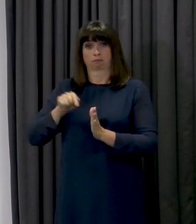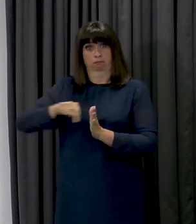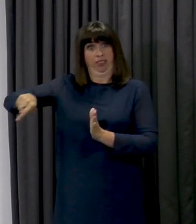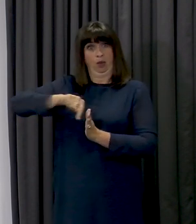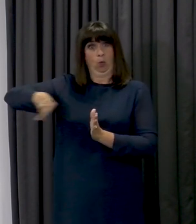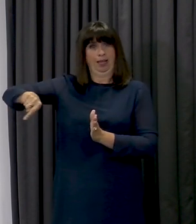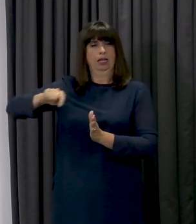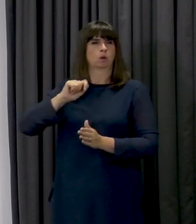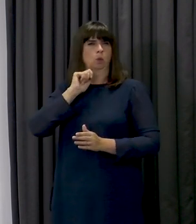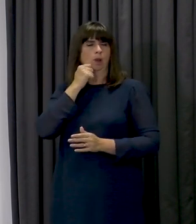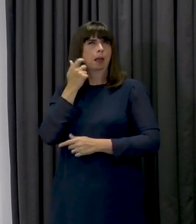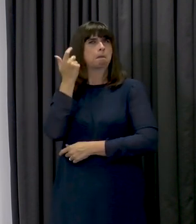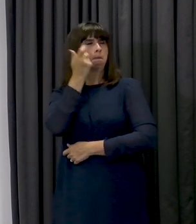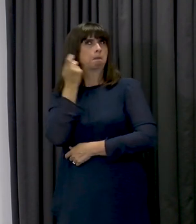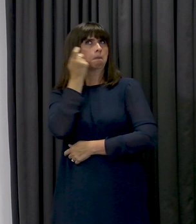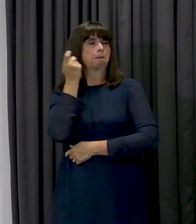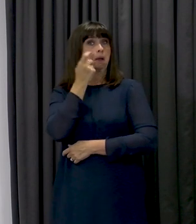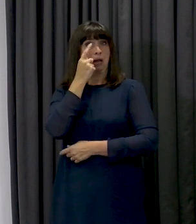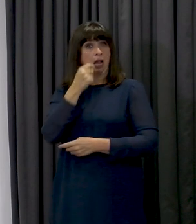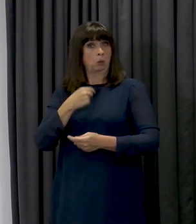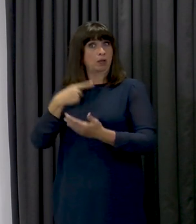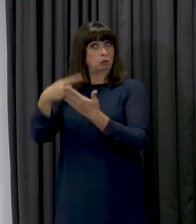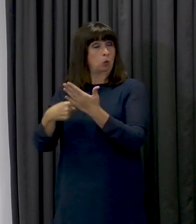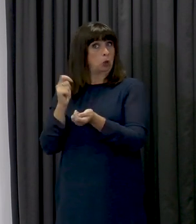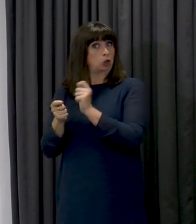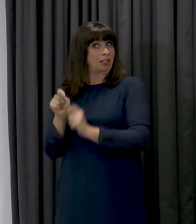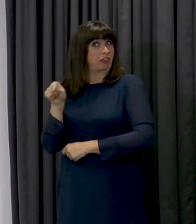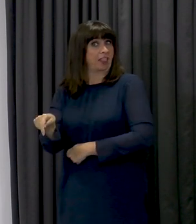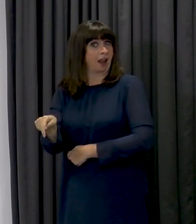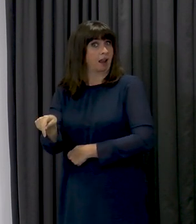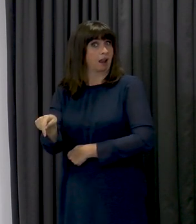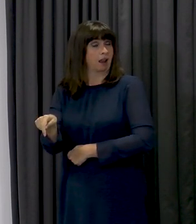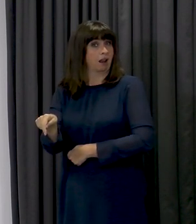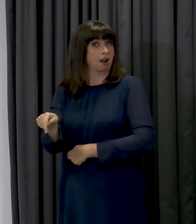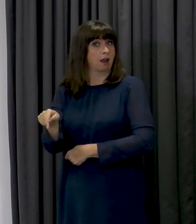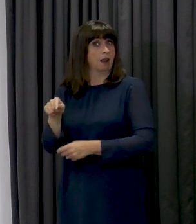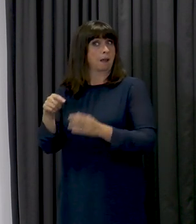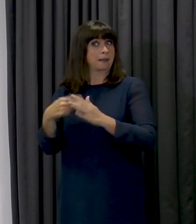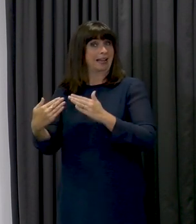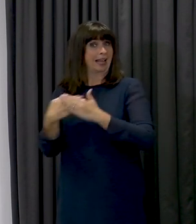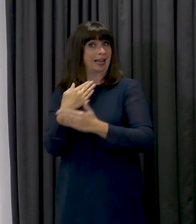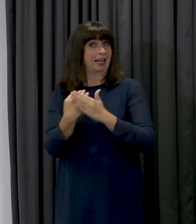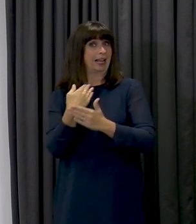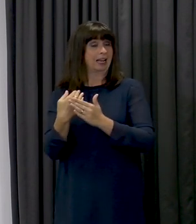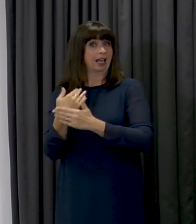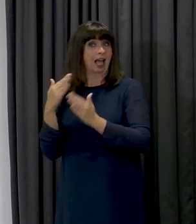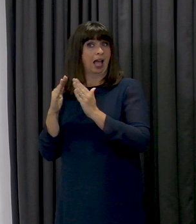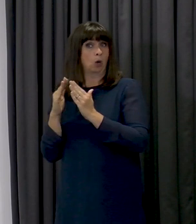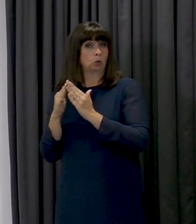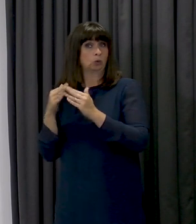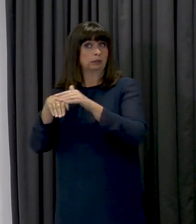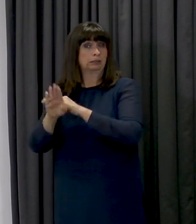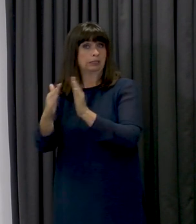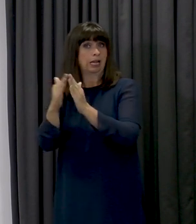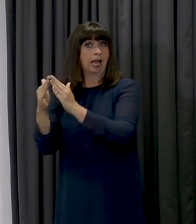to explore whether we can make changes to the rules on meeting people indoors from August